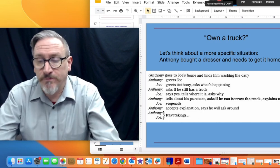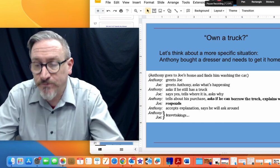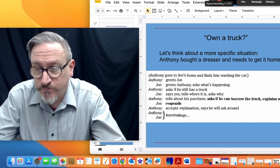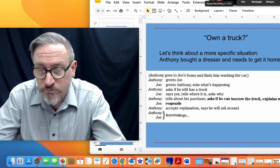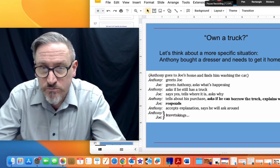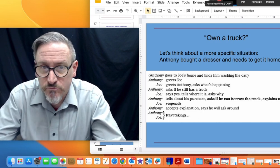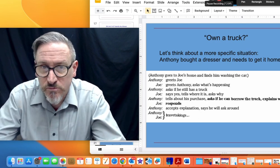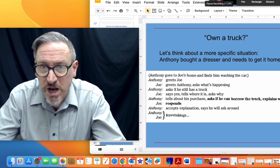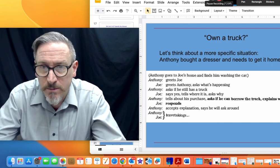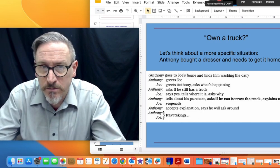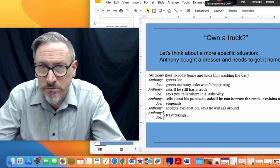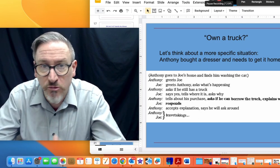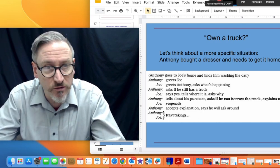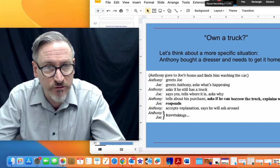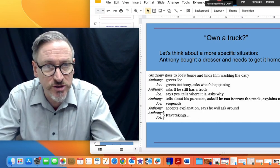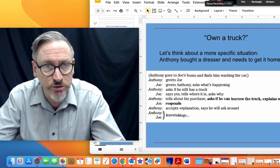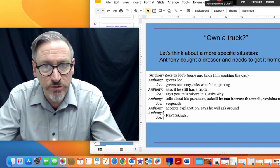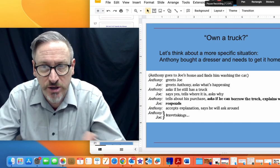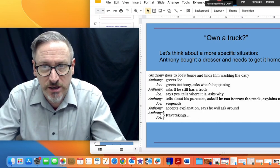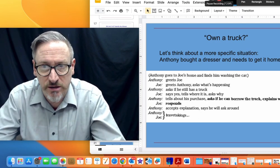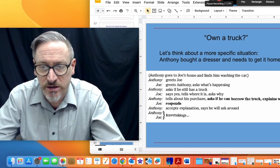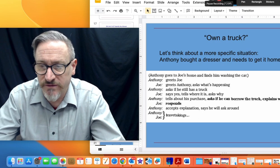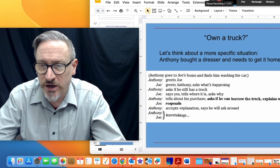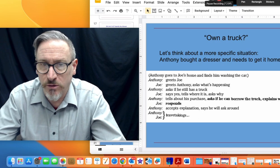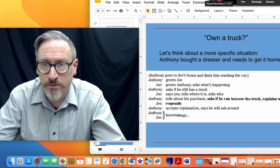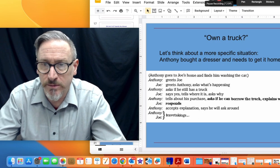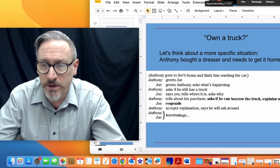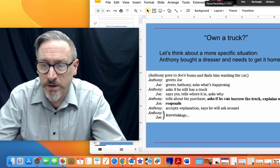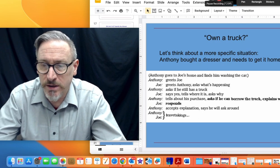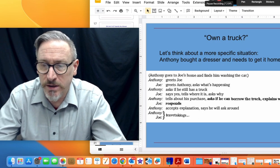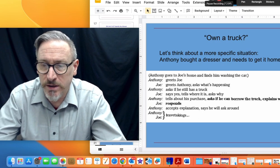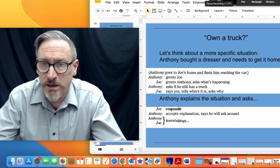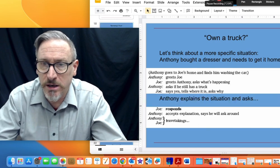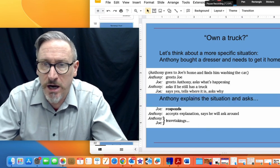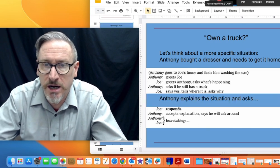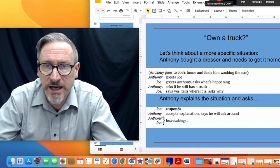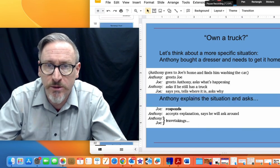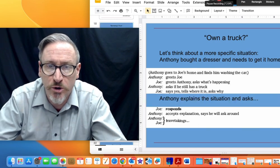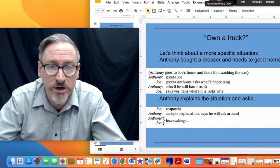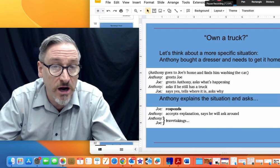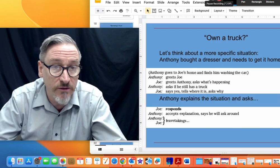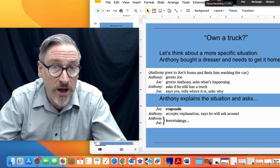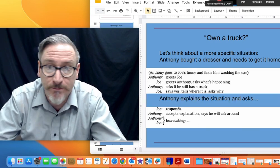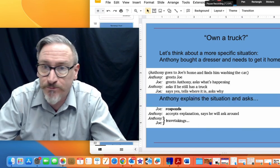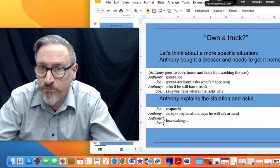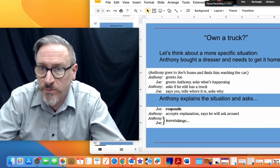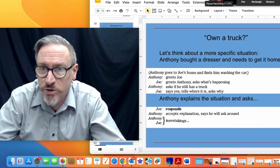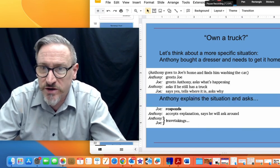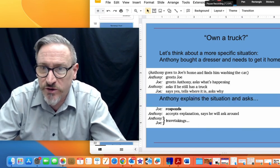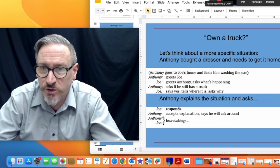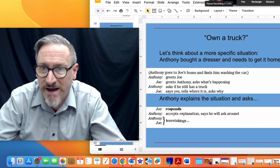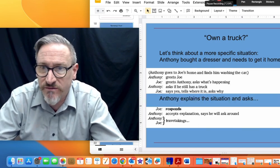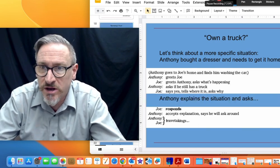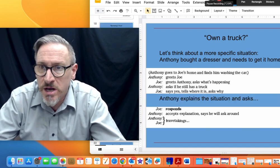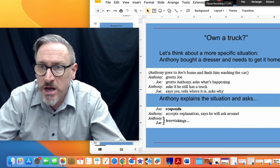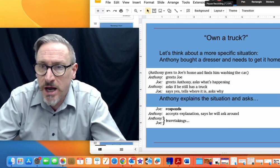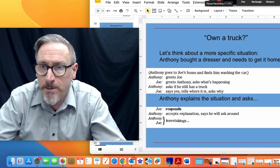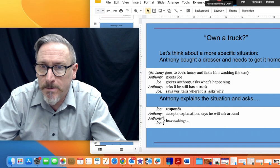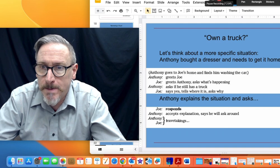But refer to the video in the book online, whichever you